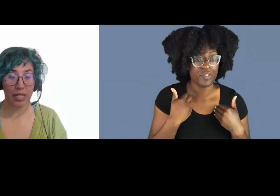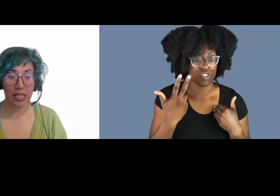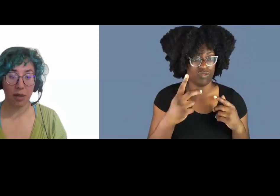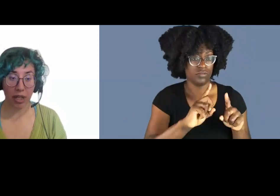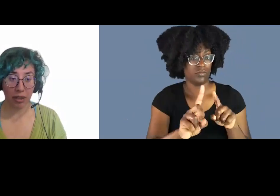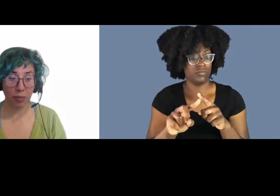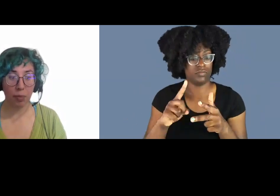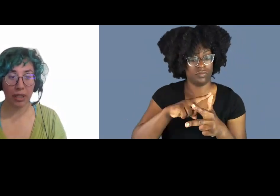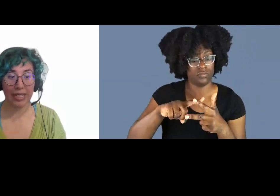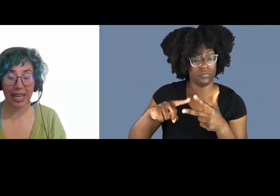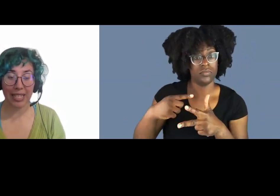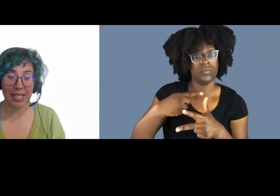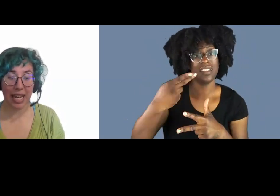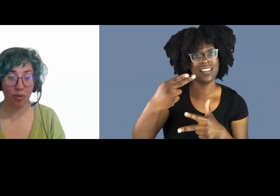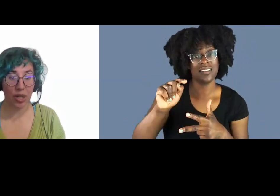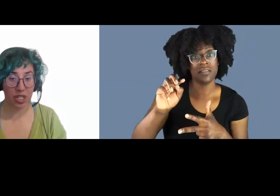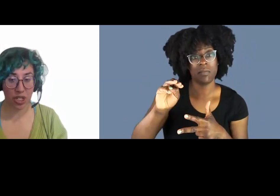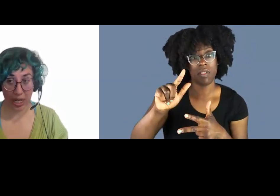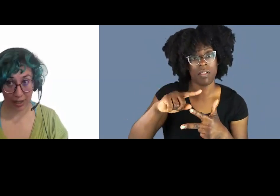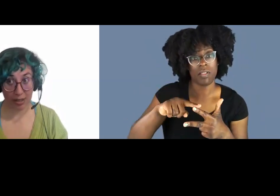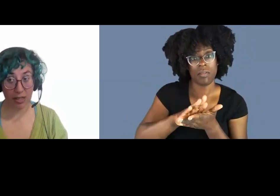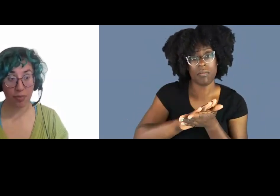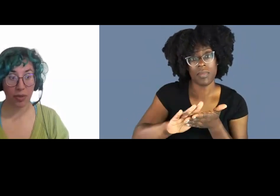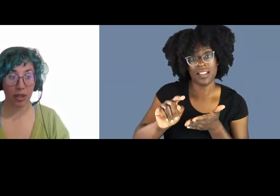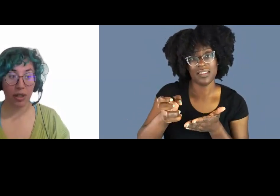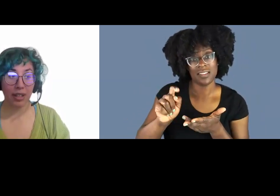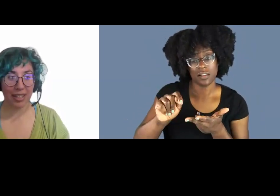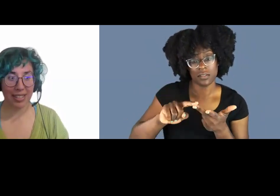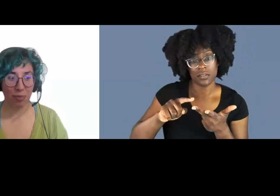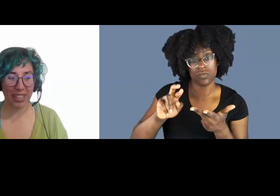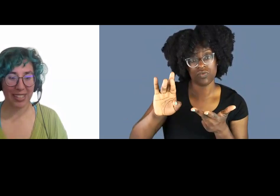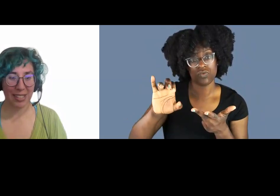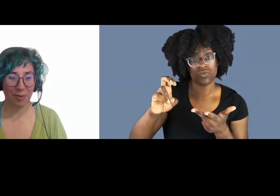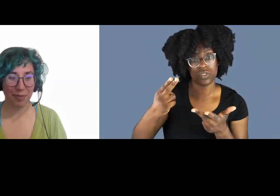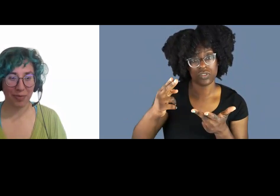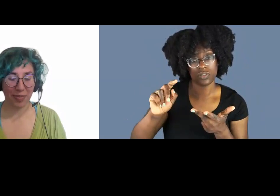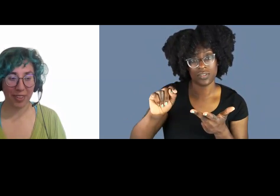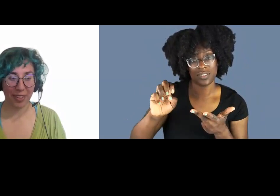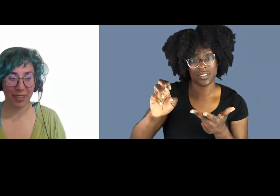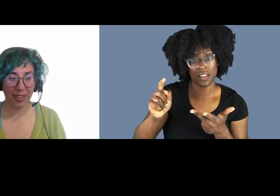So HTML, plain text, and rich text. Next slide, please.